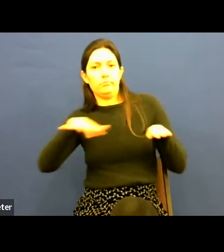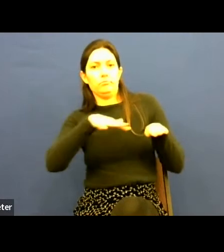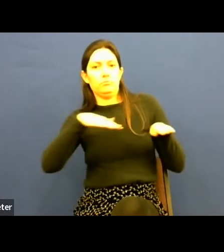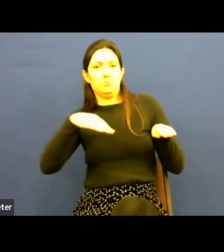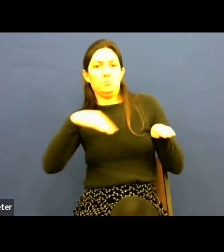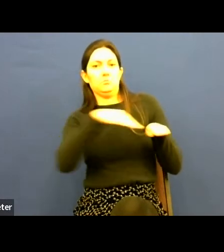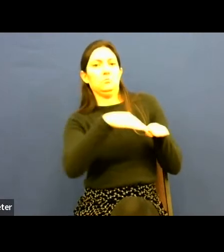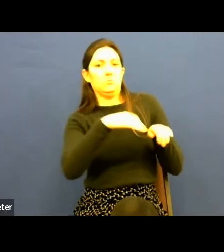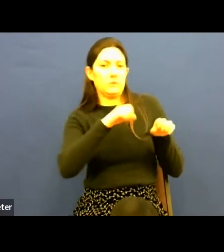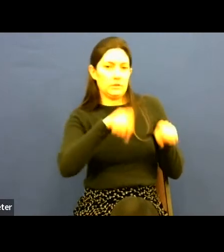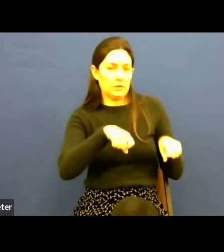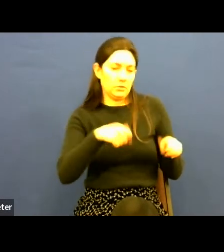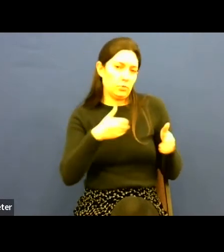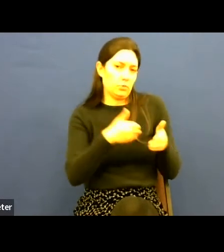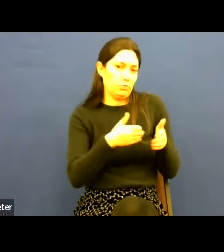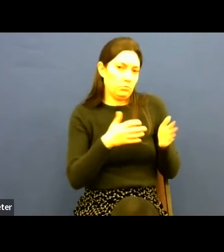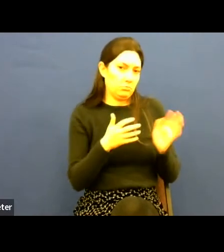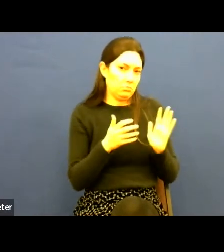So